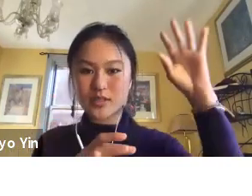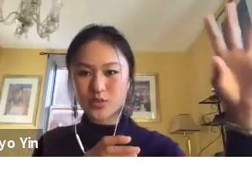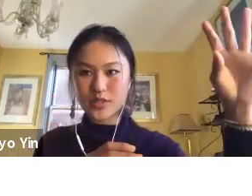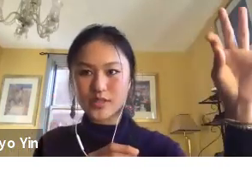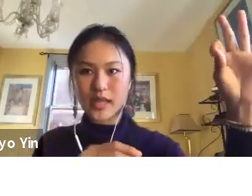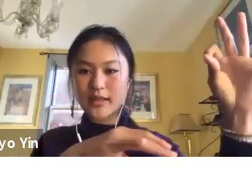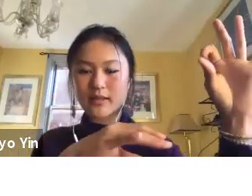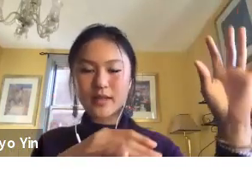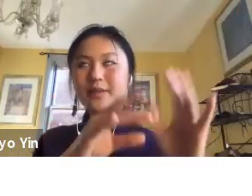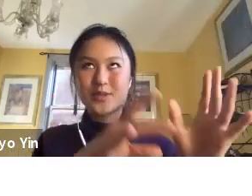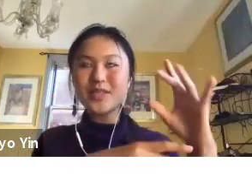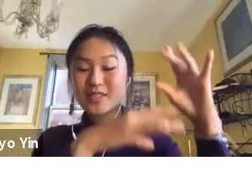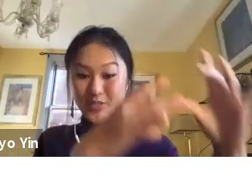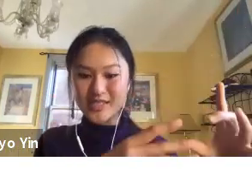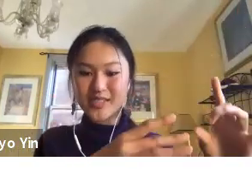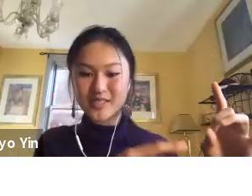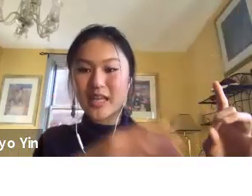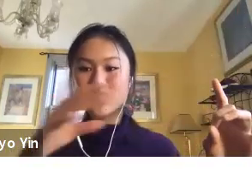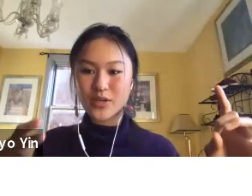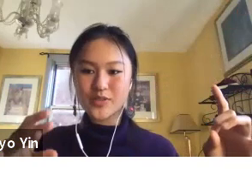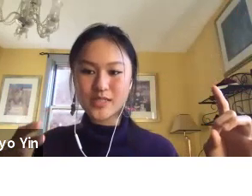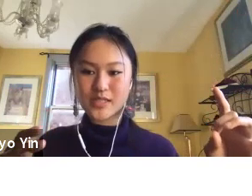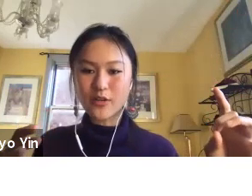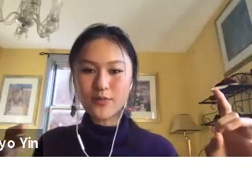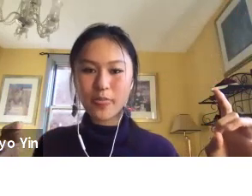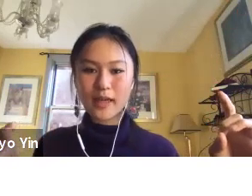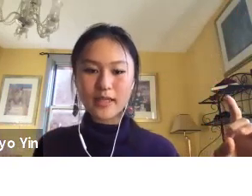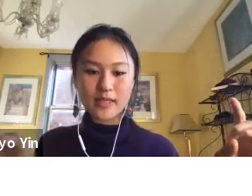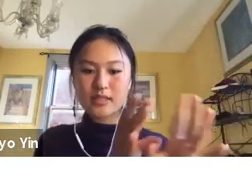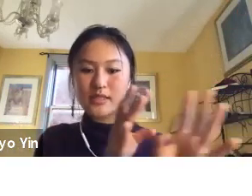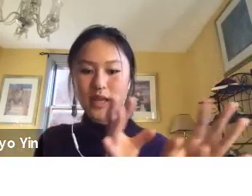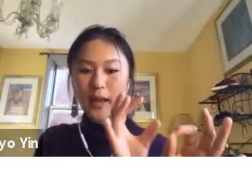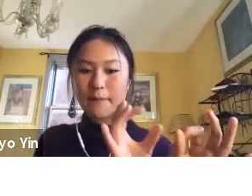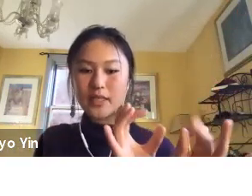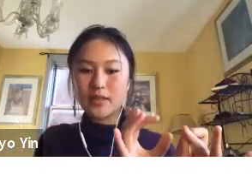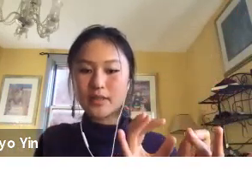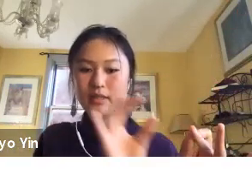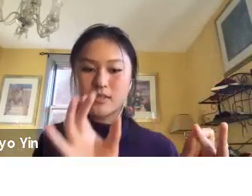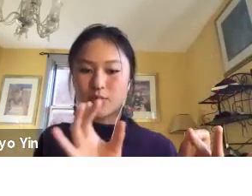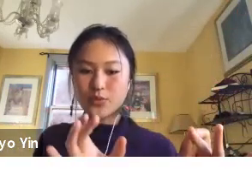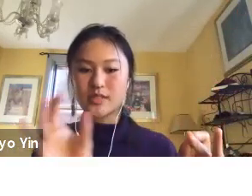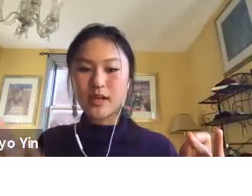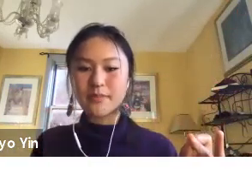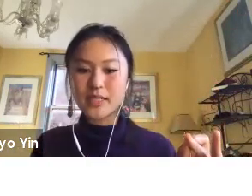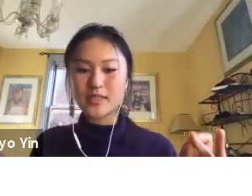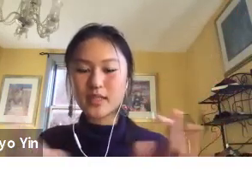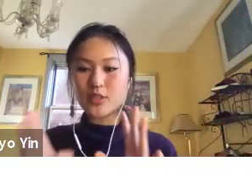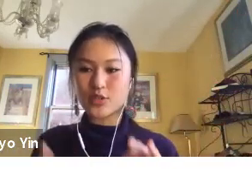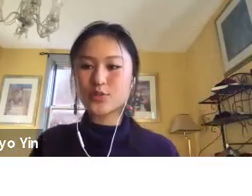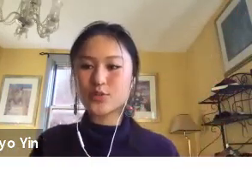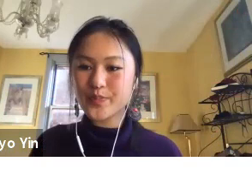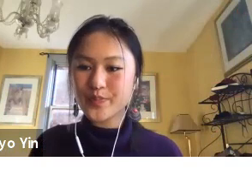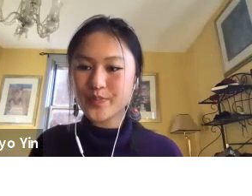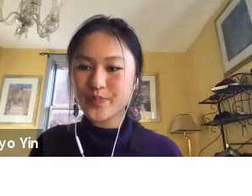between the source and between the translation and the reference itself, and like sees like how many like subwords are matching in the